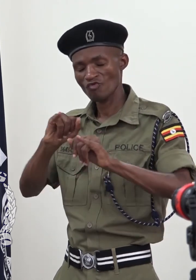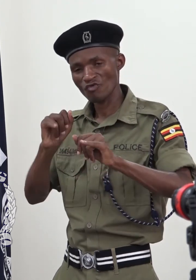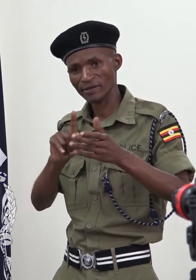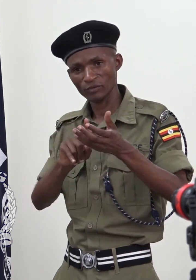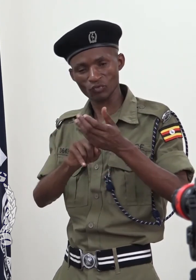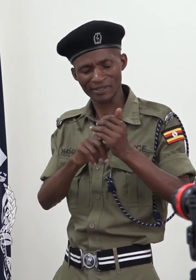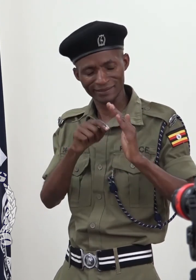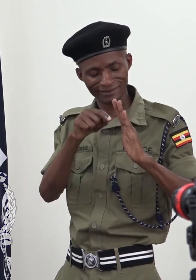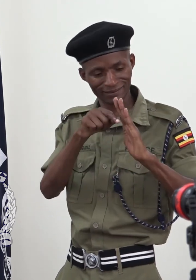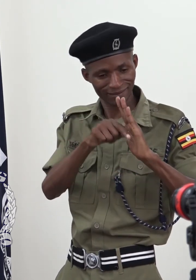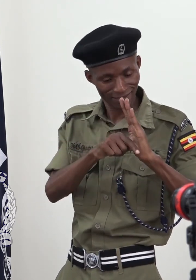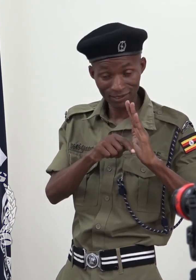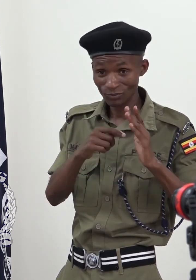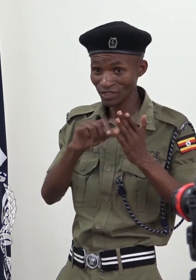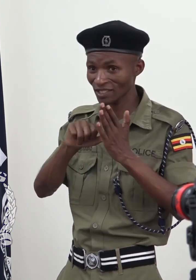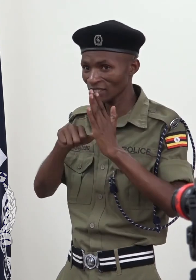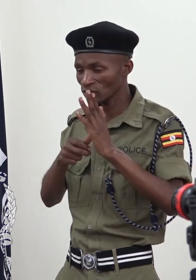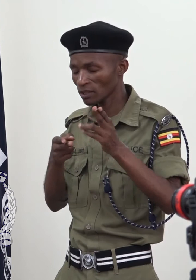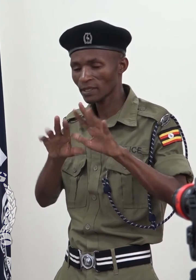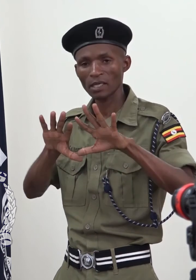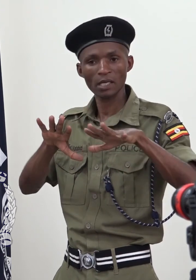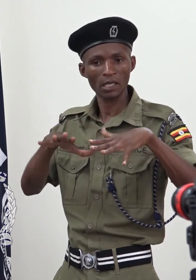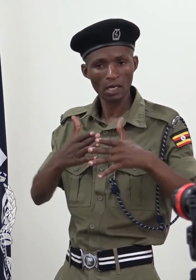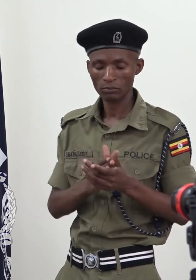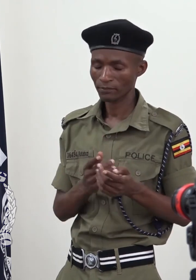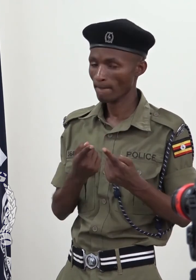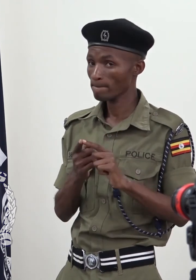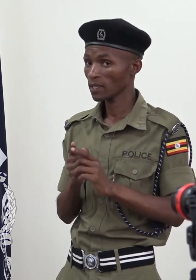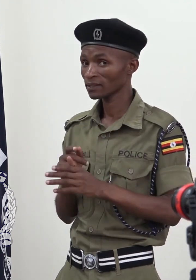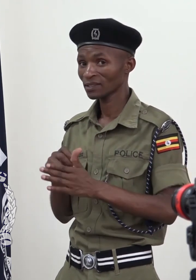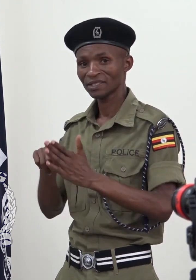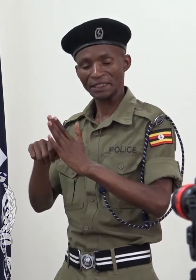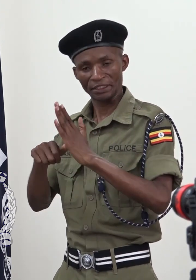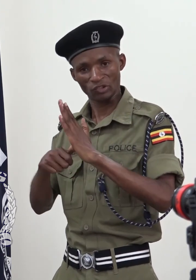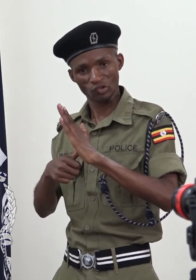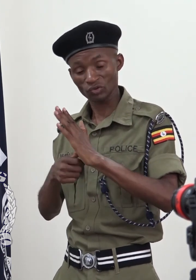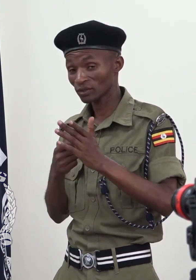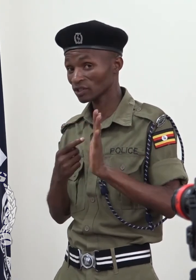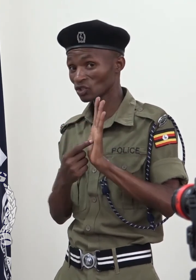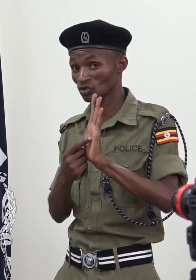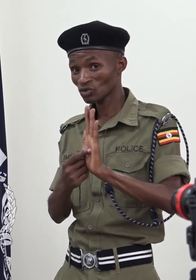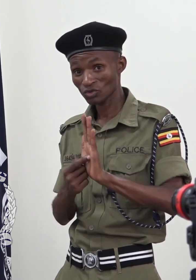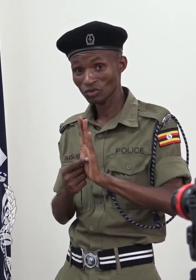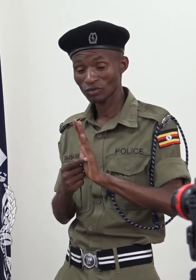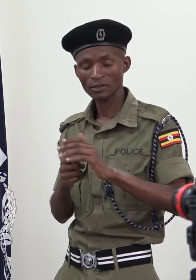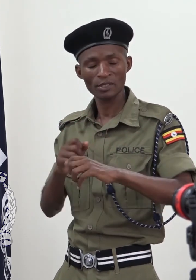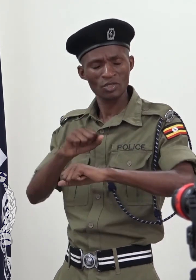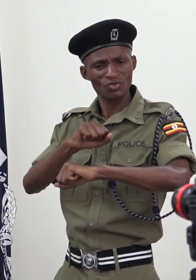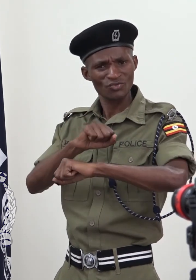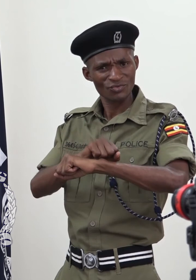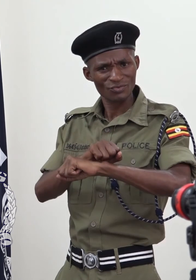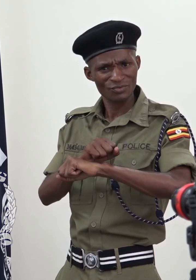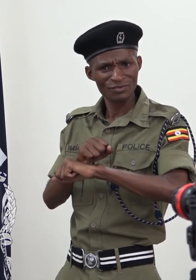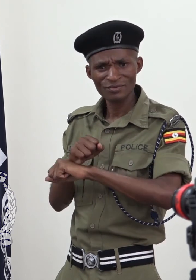to the bottom of this incident. But this one shows that our schools are not investing